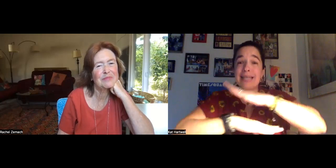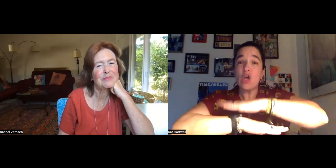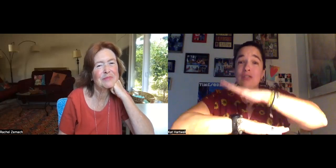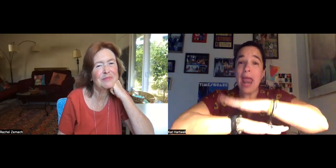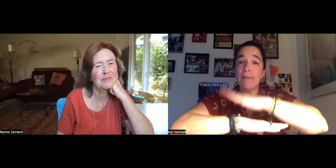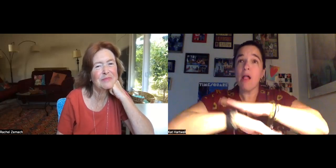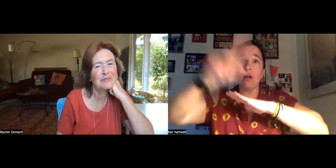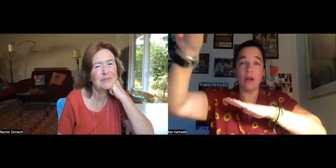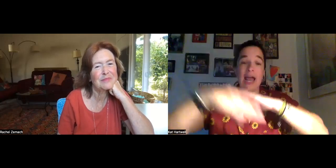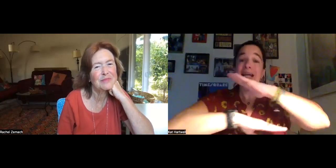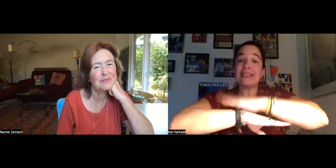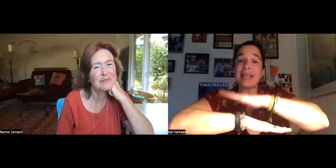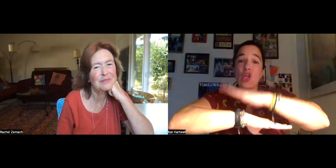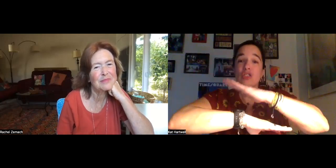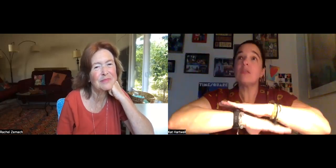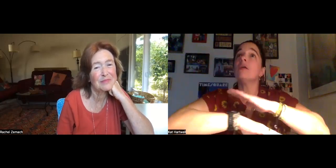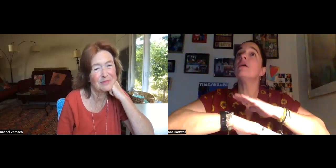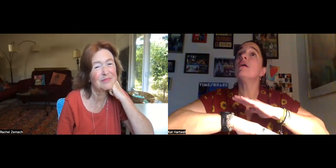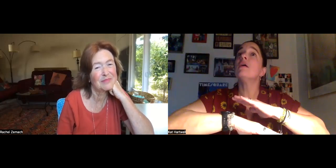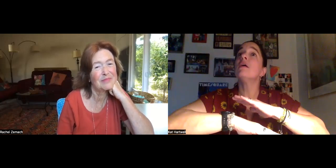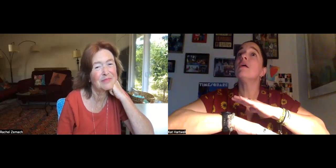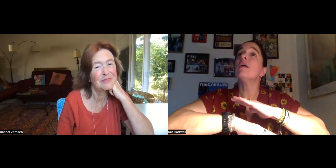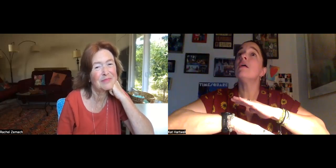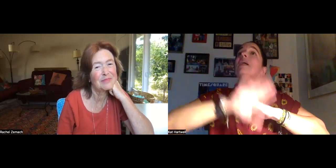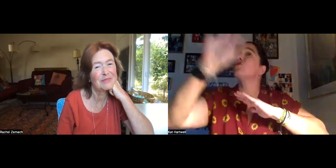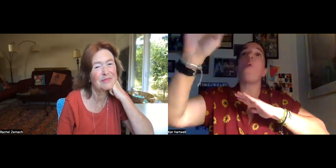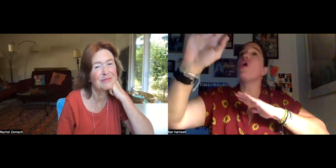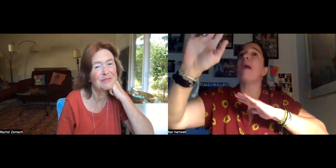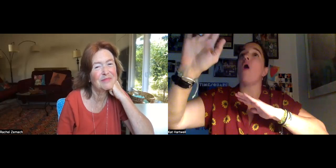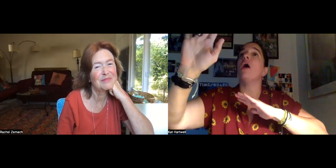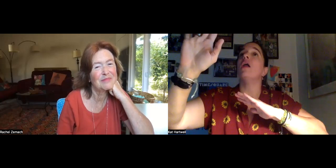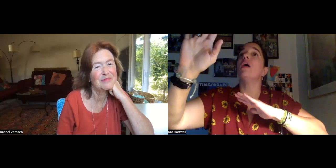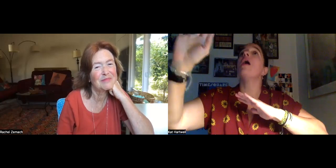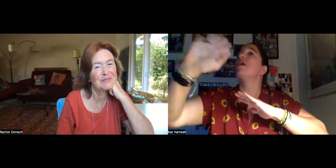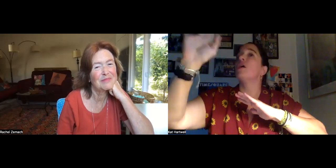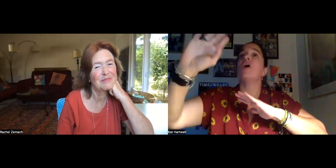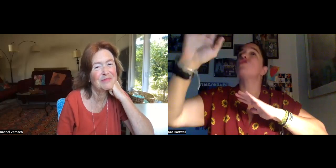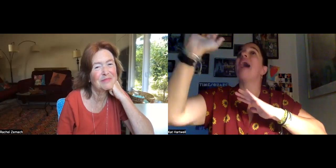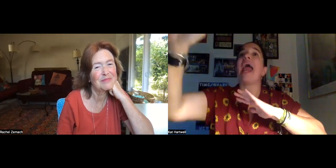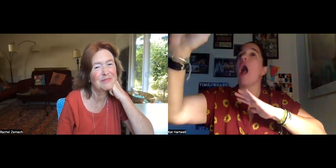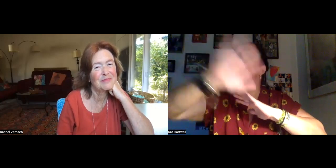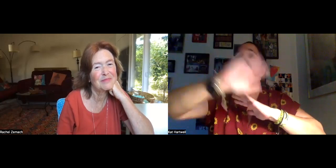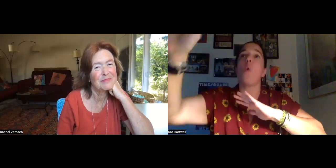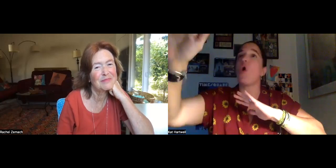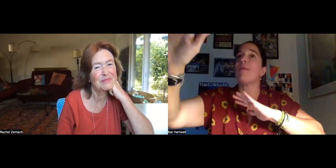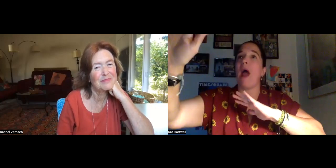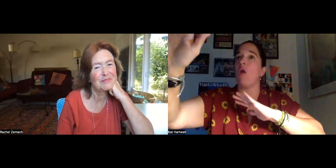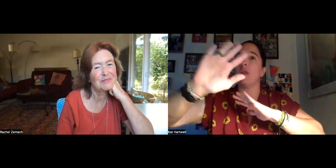Dinner table, dinner. Don't worry about it. Just hang up. Don't worry about it.